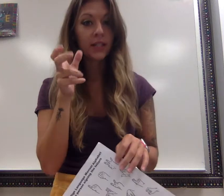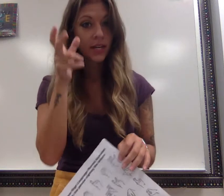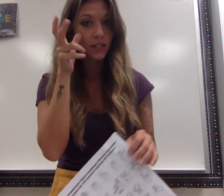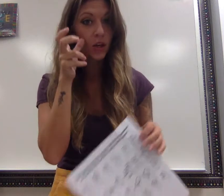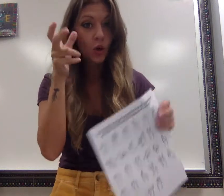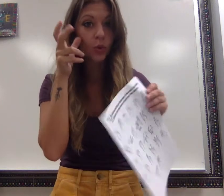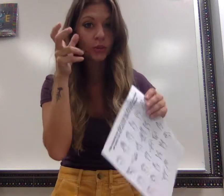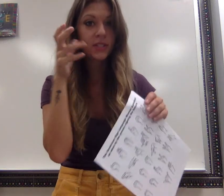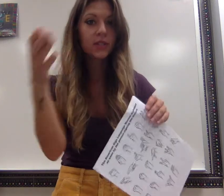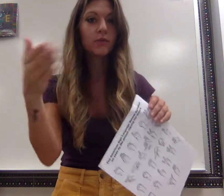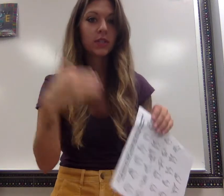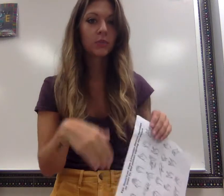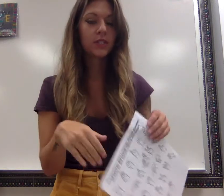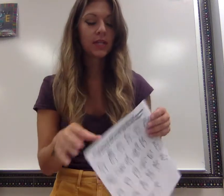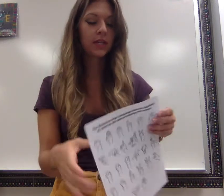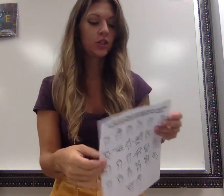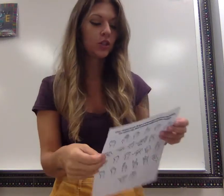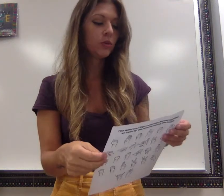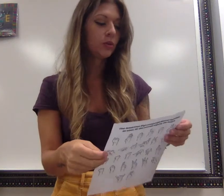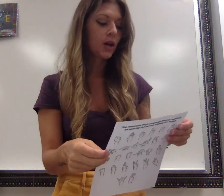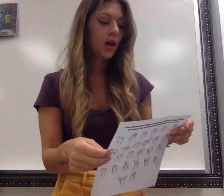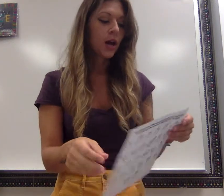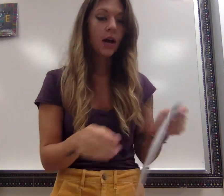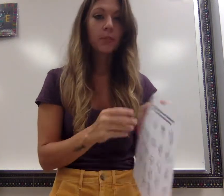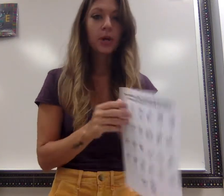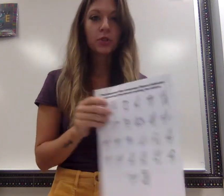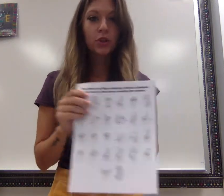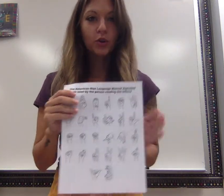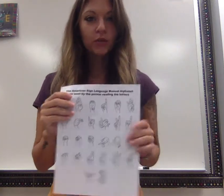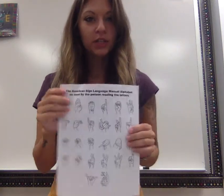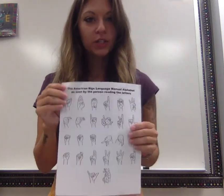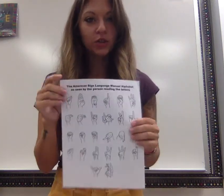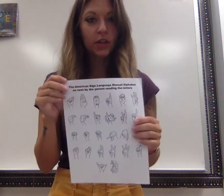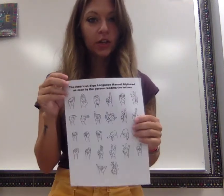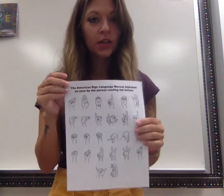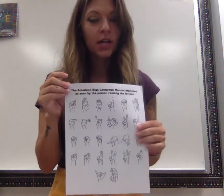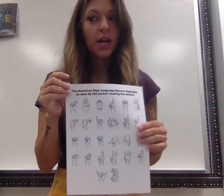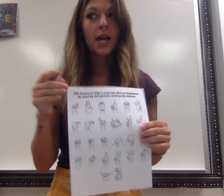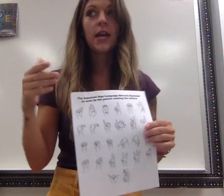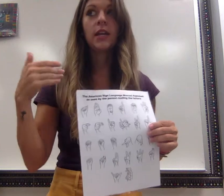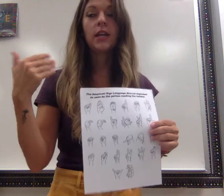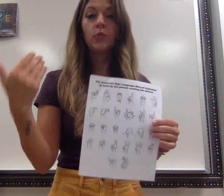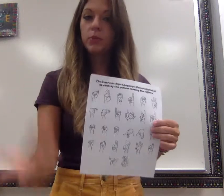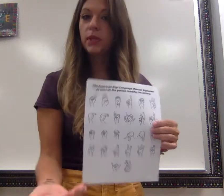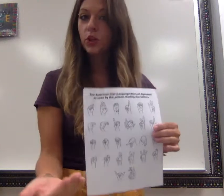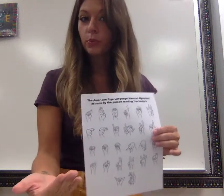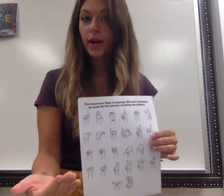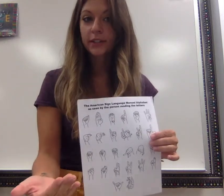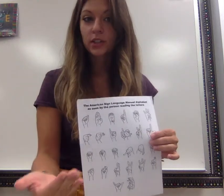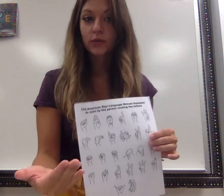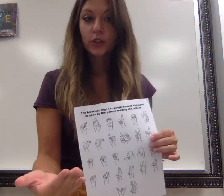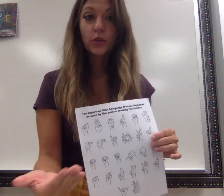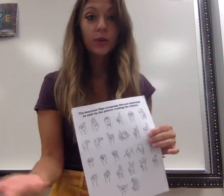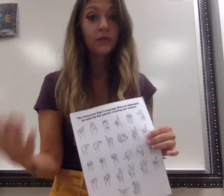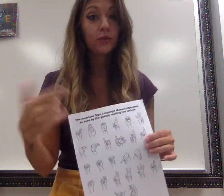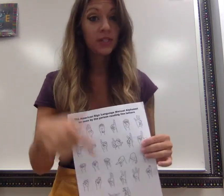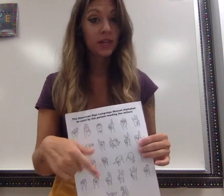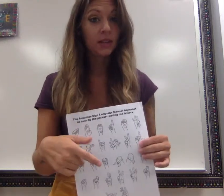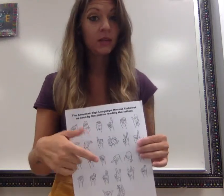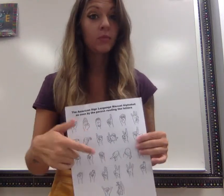recognize or receive what someone's signing to you. But I'm just going to go over each letter, and it would be good practice for you if you sign them